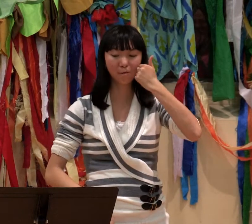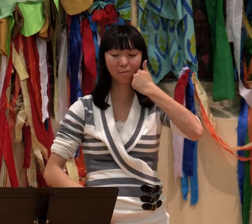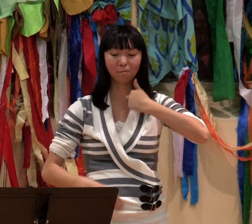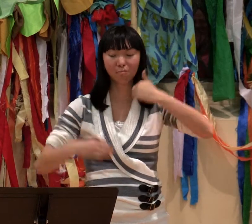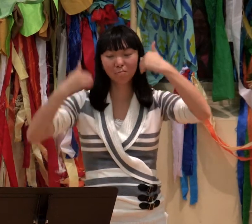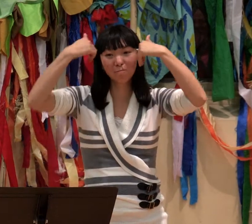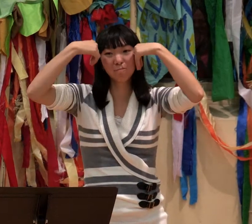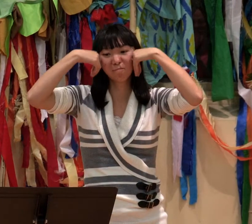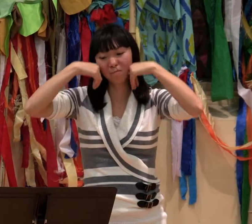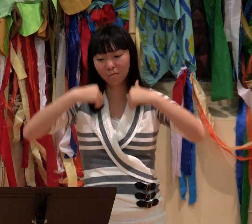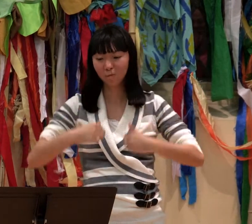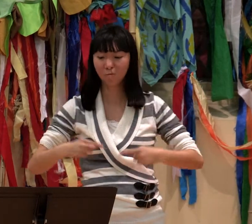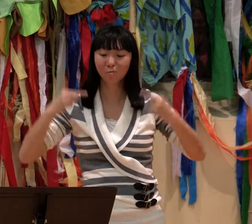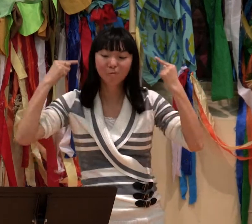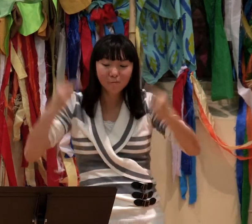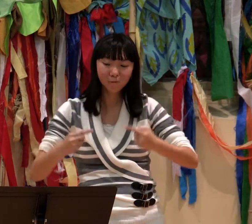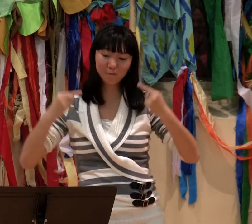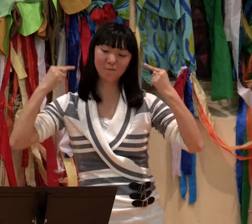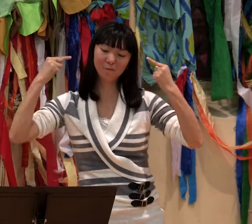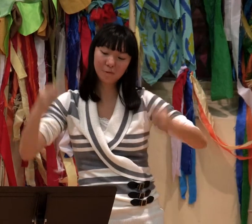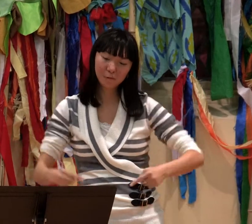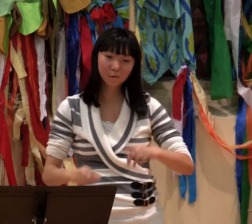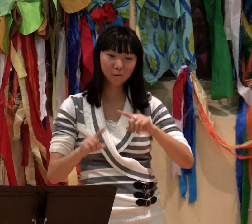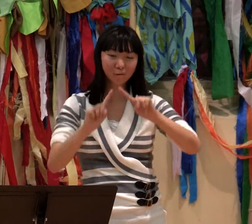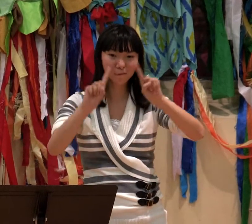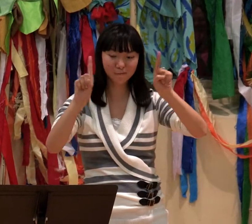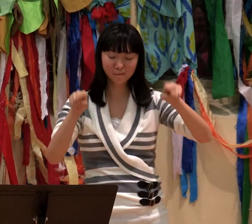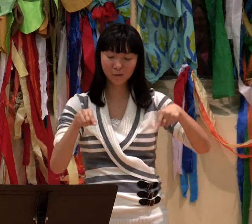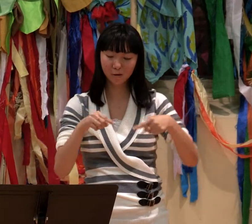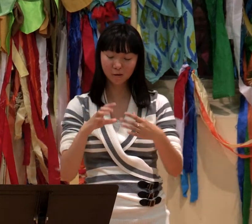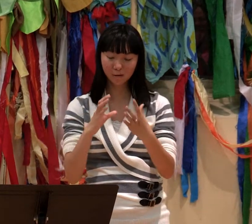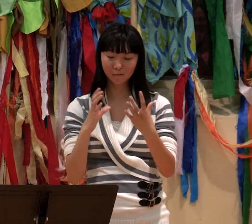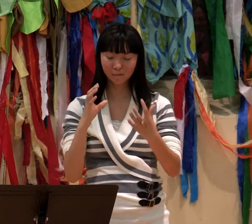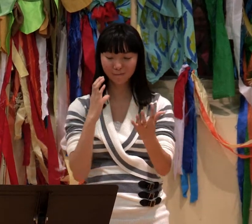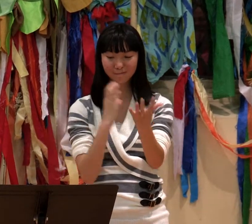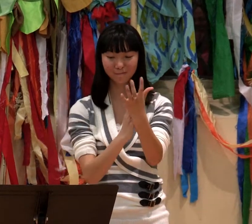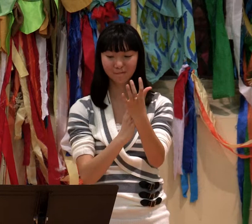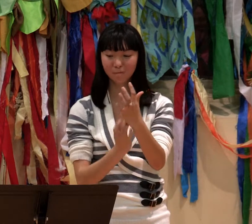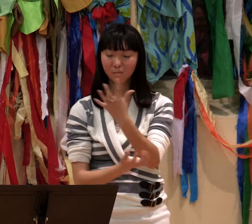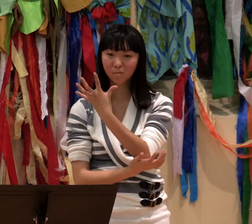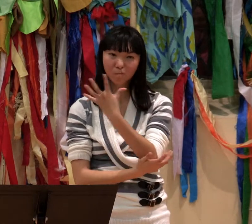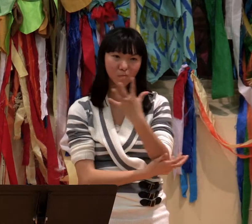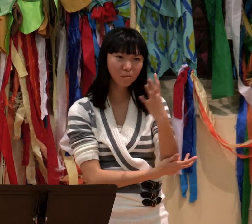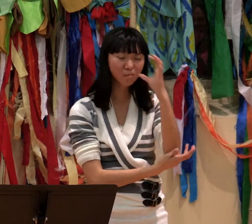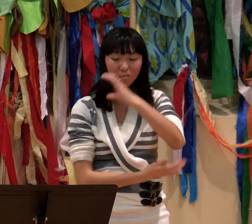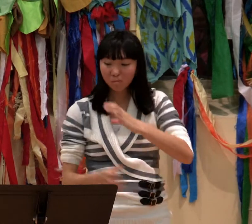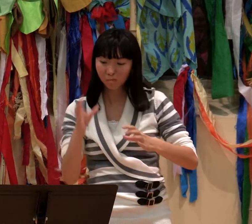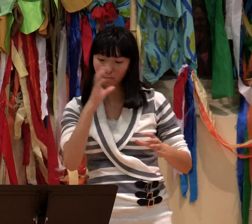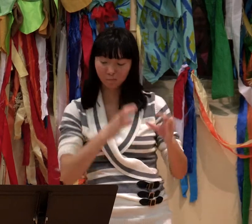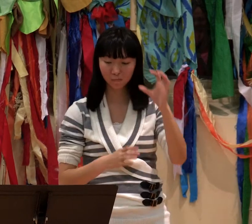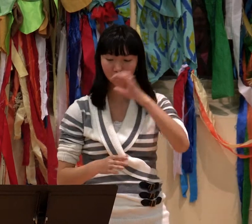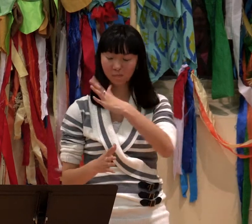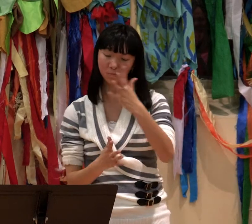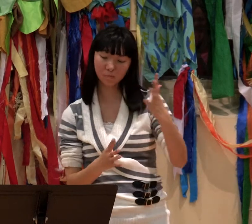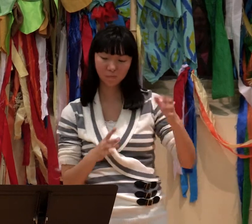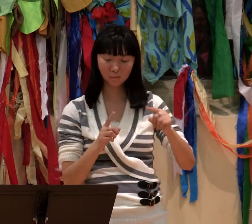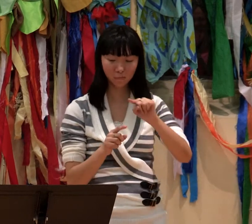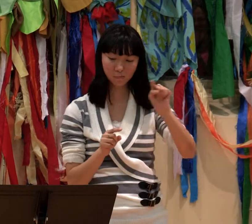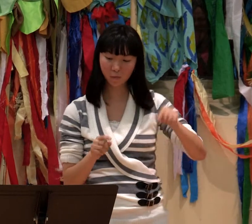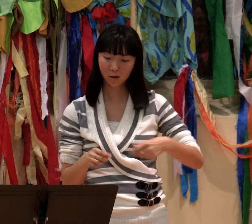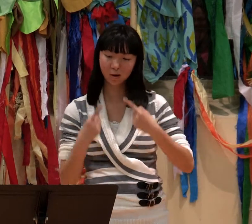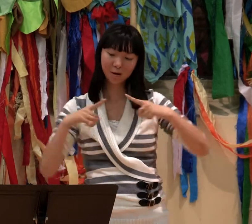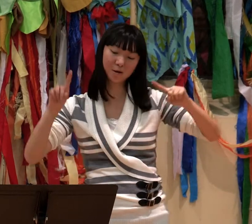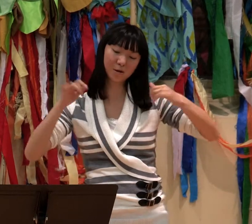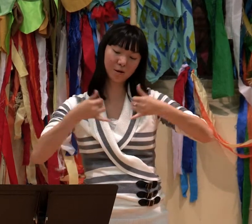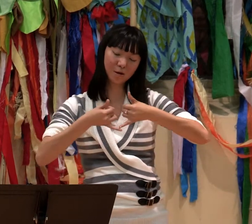rain soaking the boys and the girls, struggling, searching for markers through the trees.